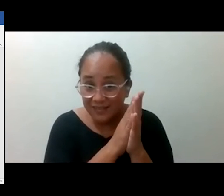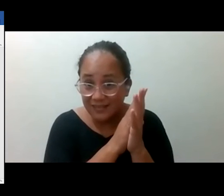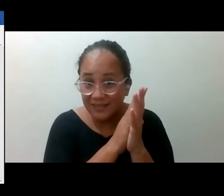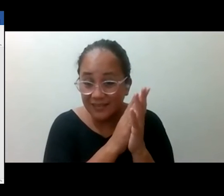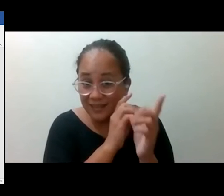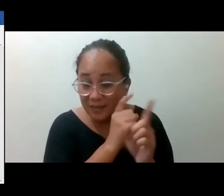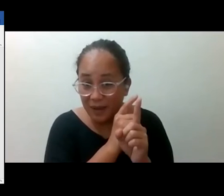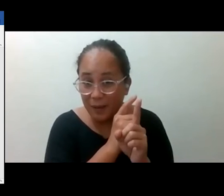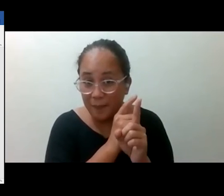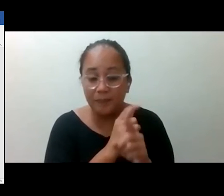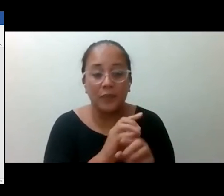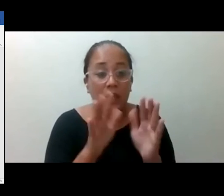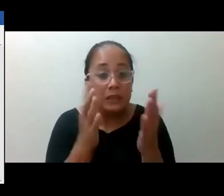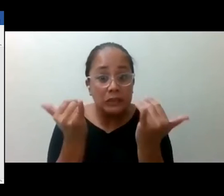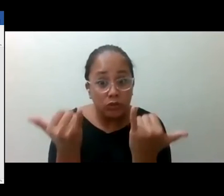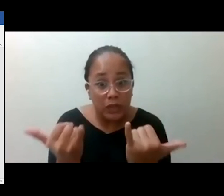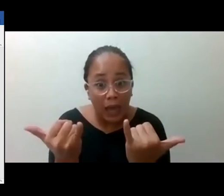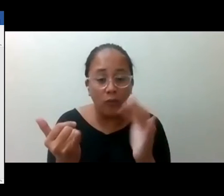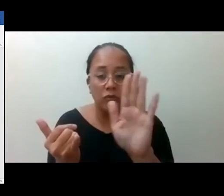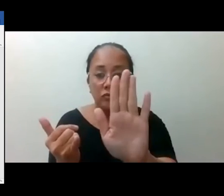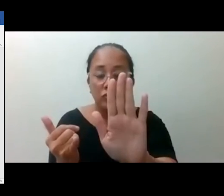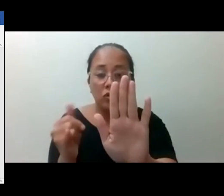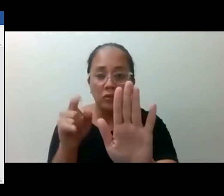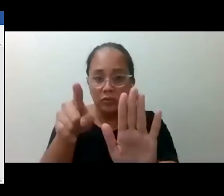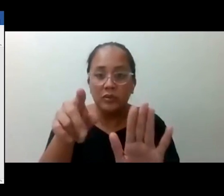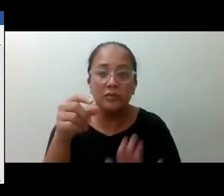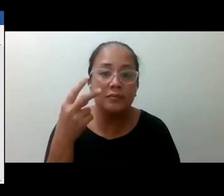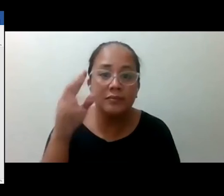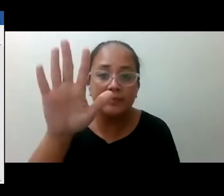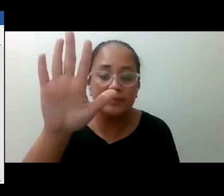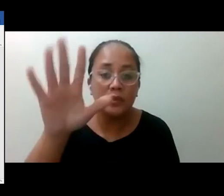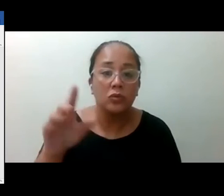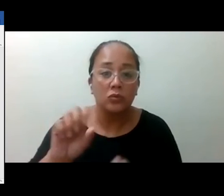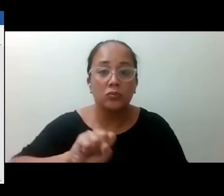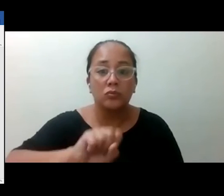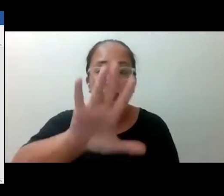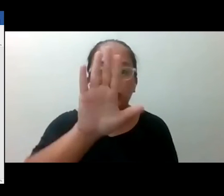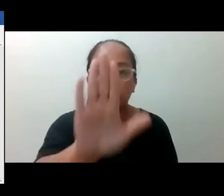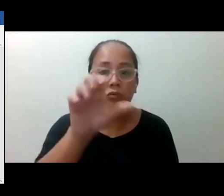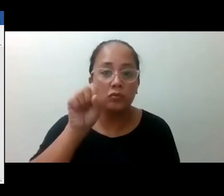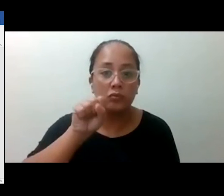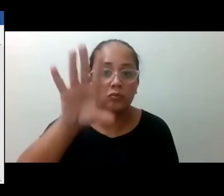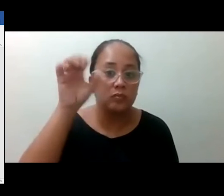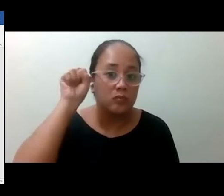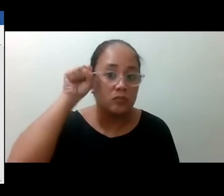Okay, so let's go back and look at the example you had, number 6. So Shak, can you show